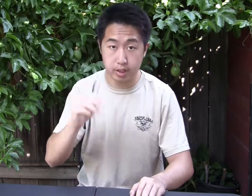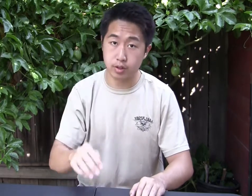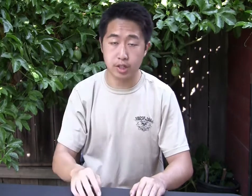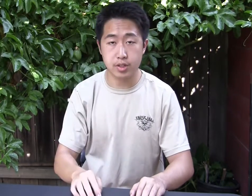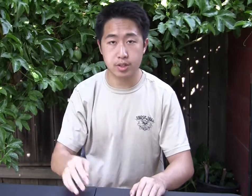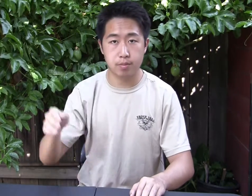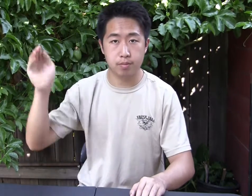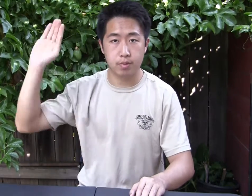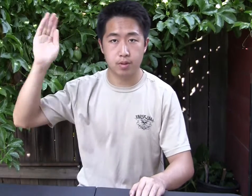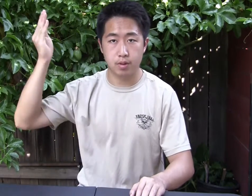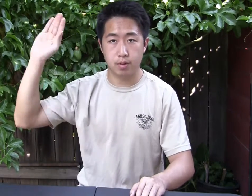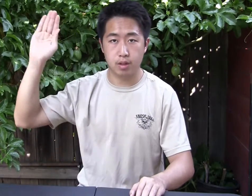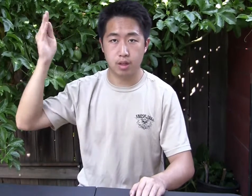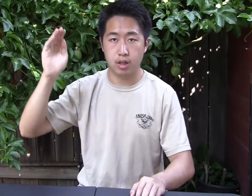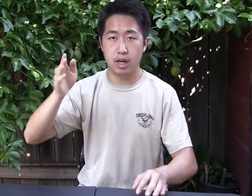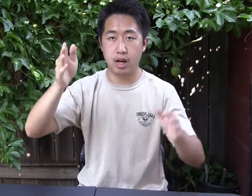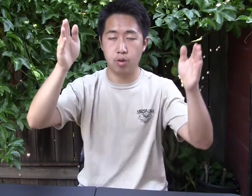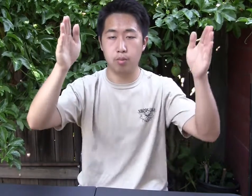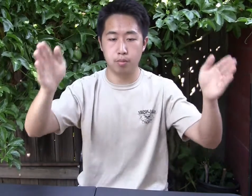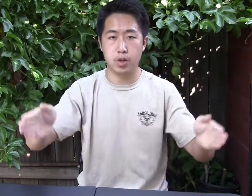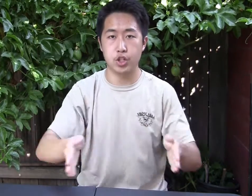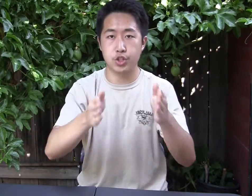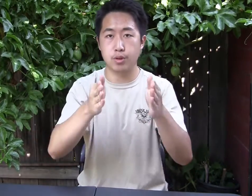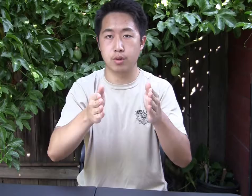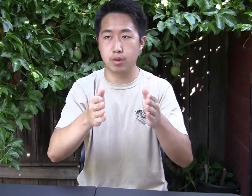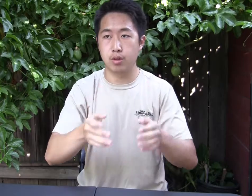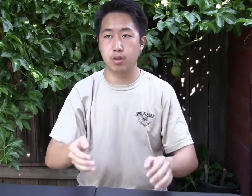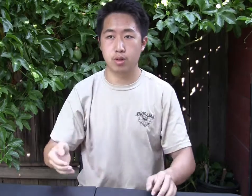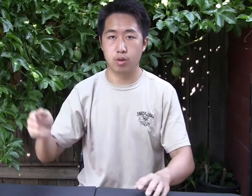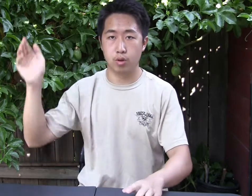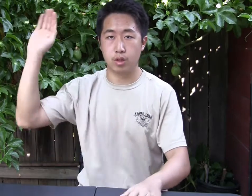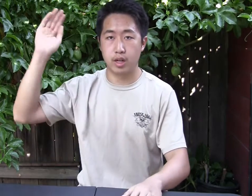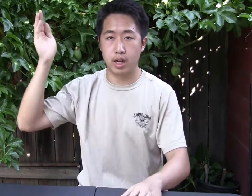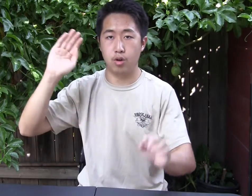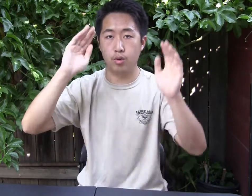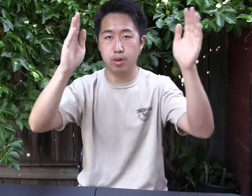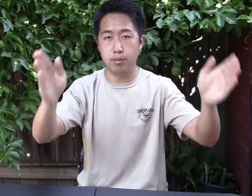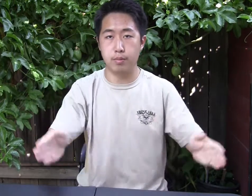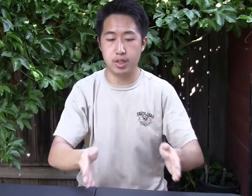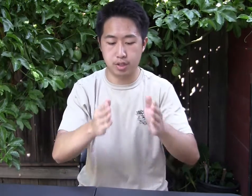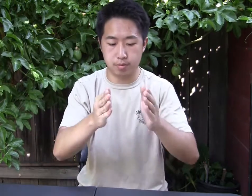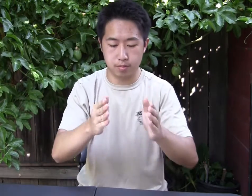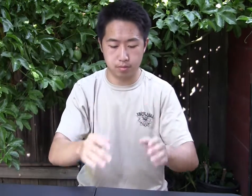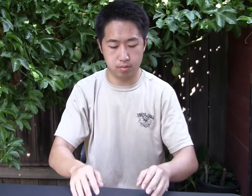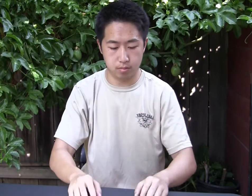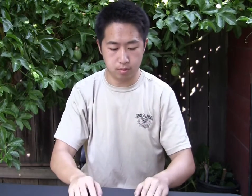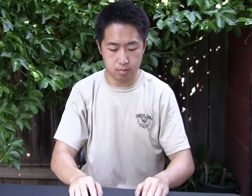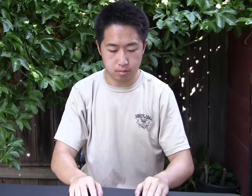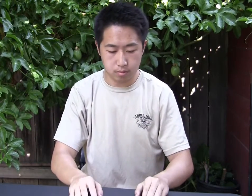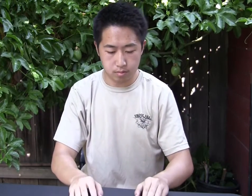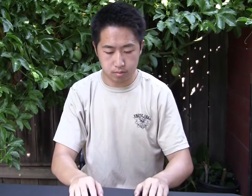there is, how much, or how many.